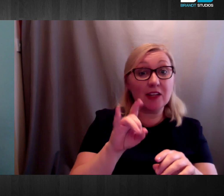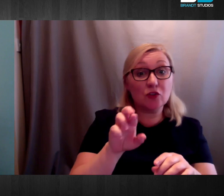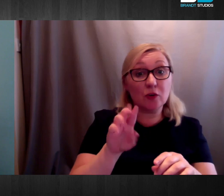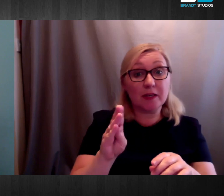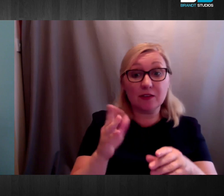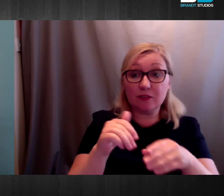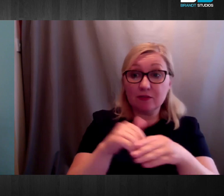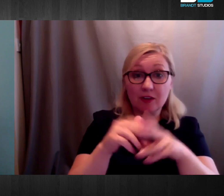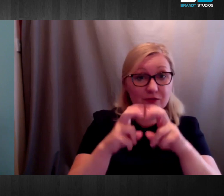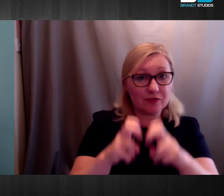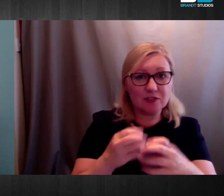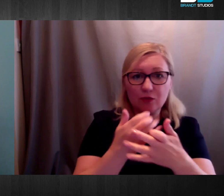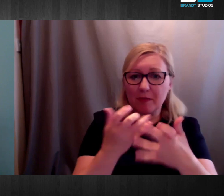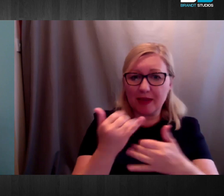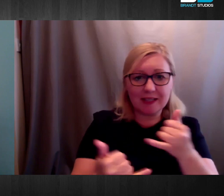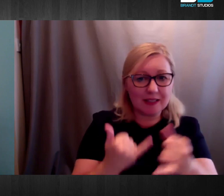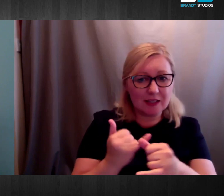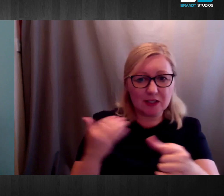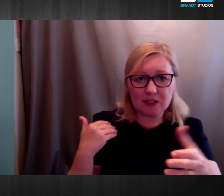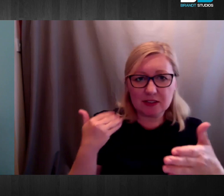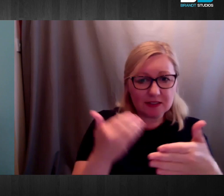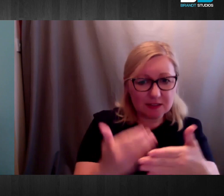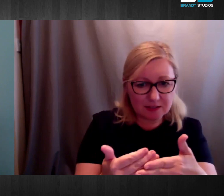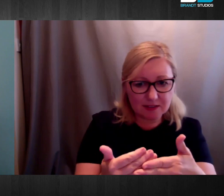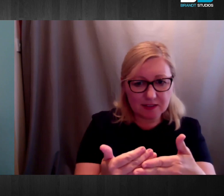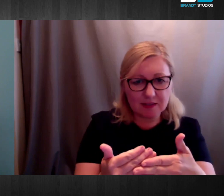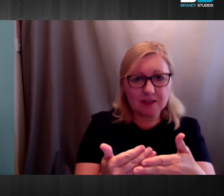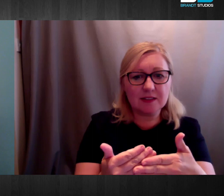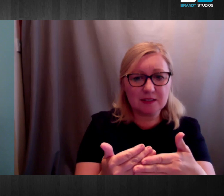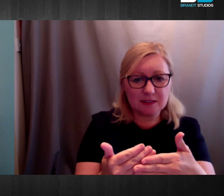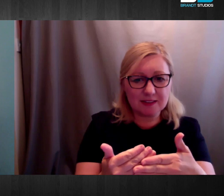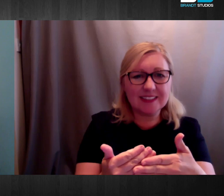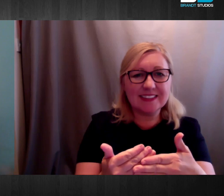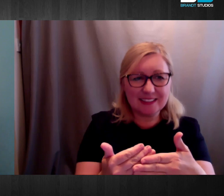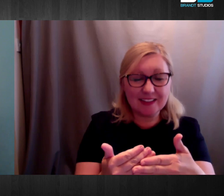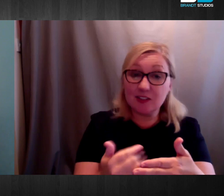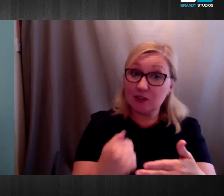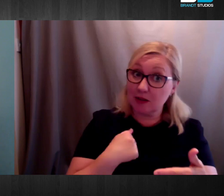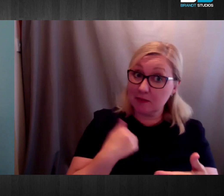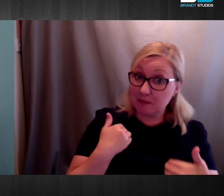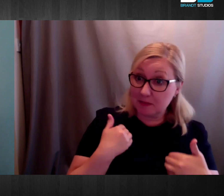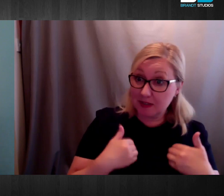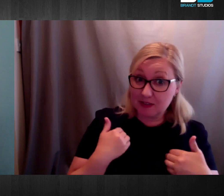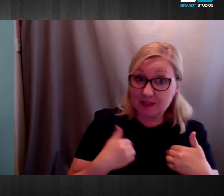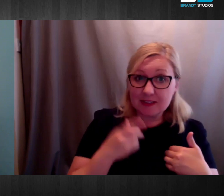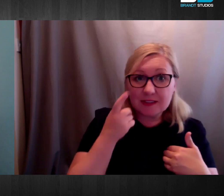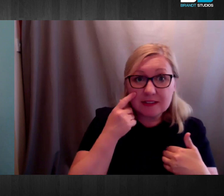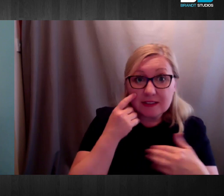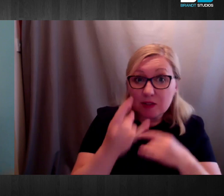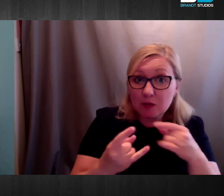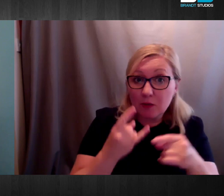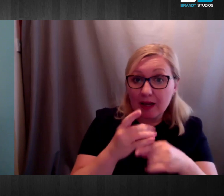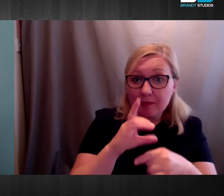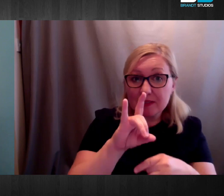talk about PPI at all, I'm interested to see how the HRB has been